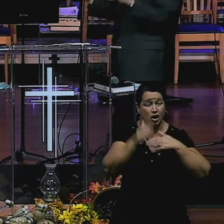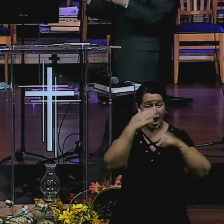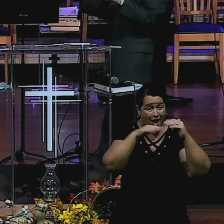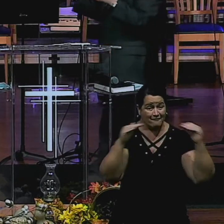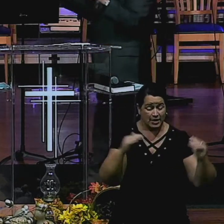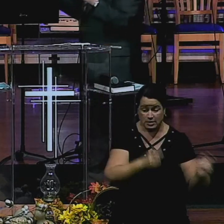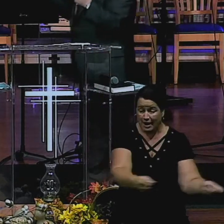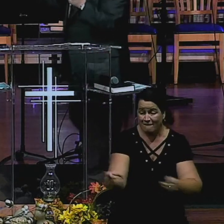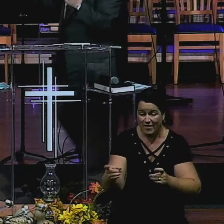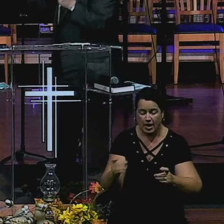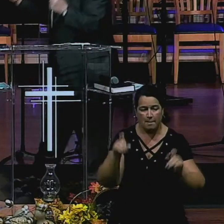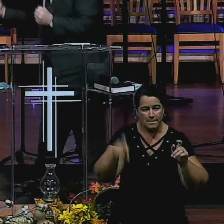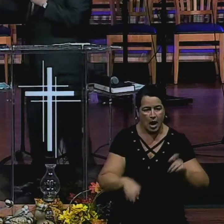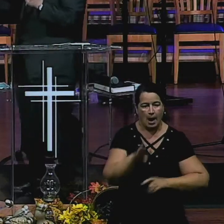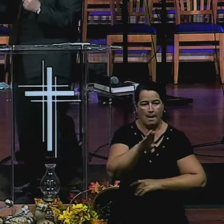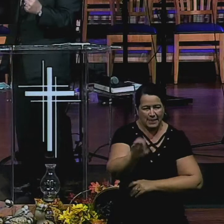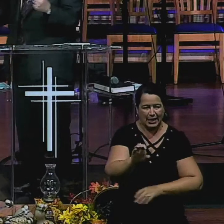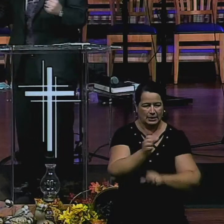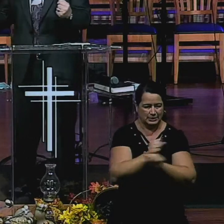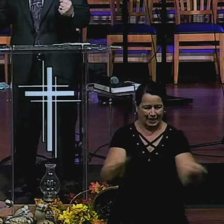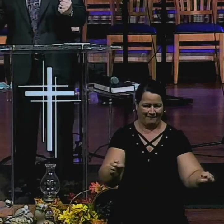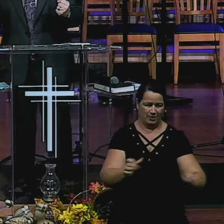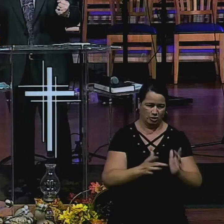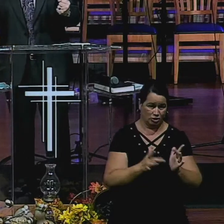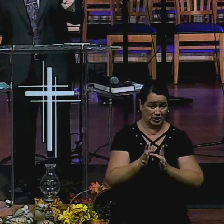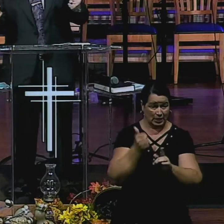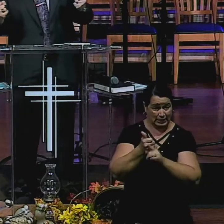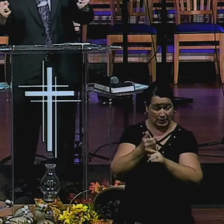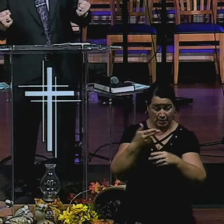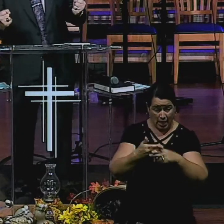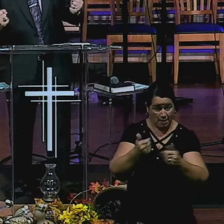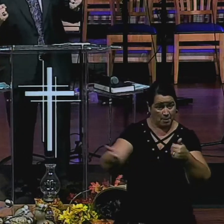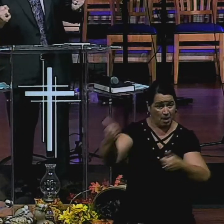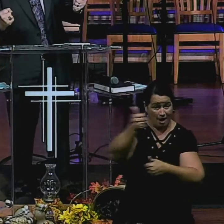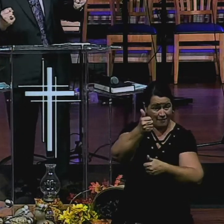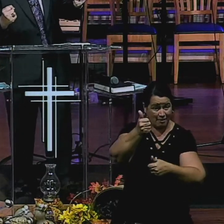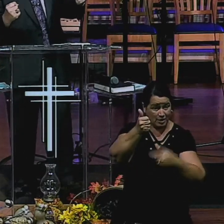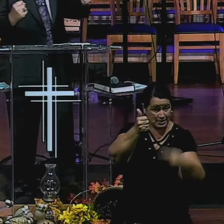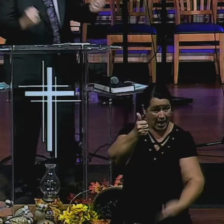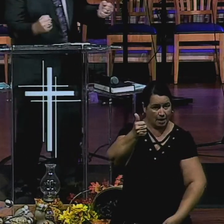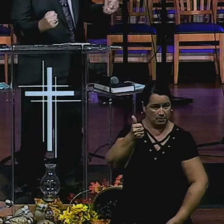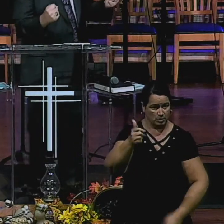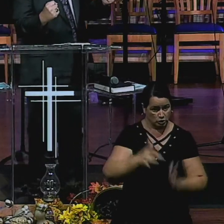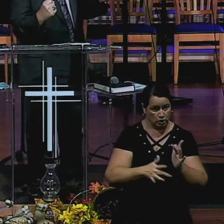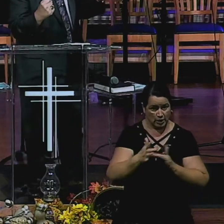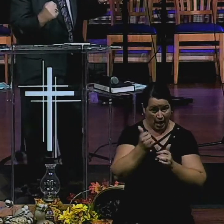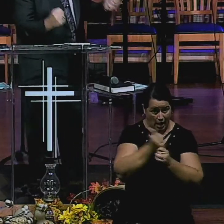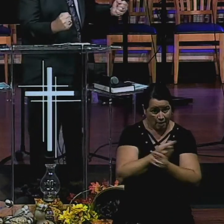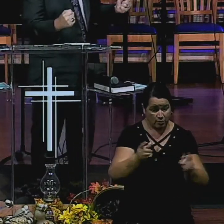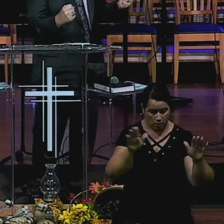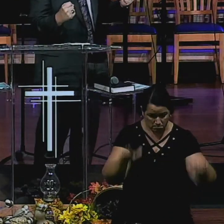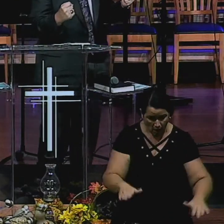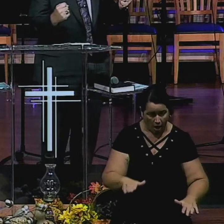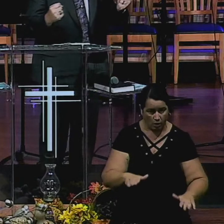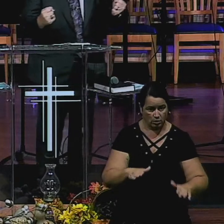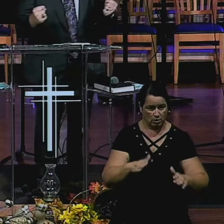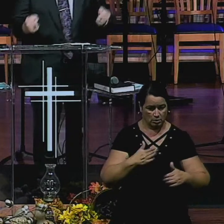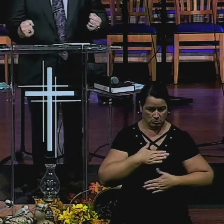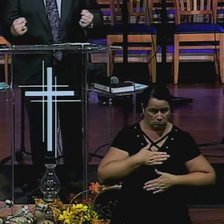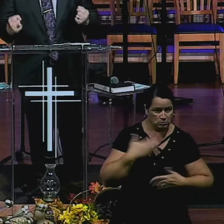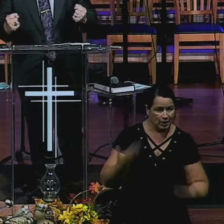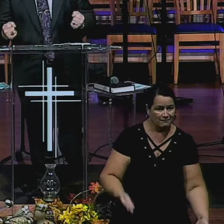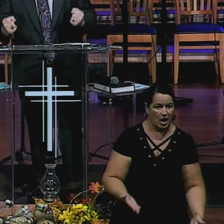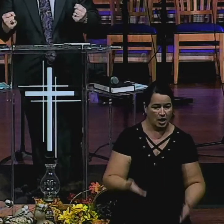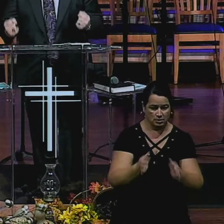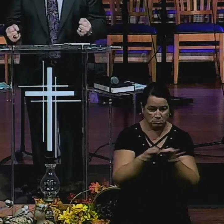men whereby we must be saved. Jesus says the name that is above every name, at the name of Jesus, every knee is going to bow, every tongue is going to confess